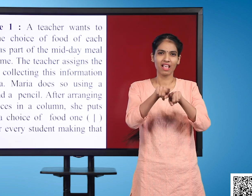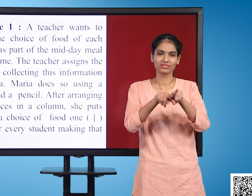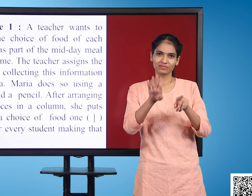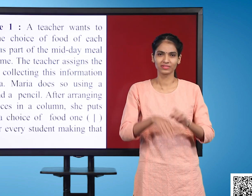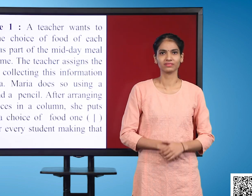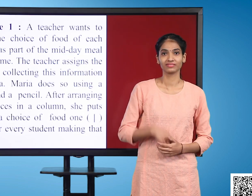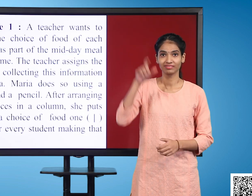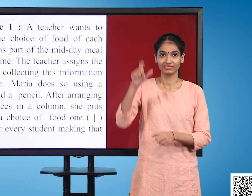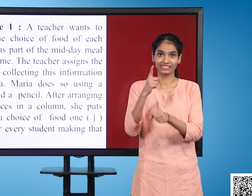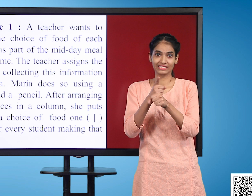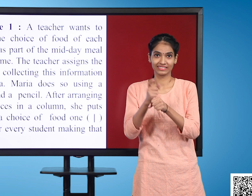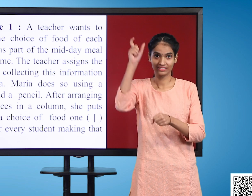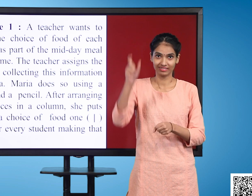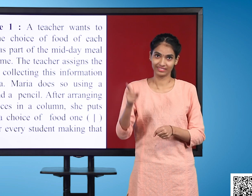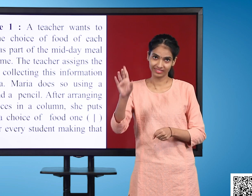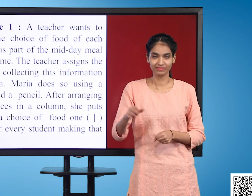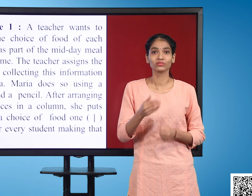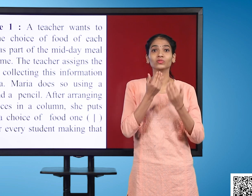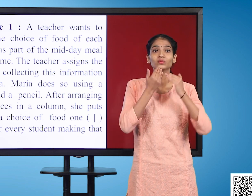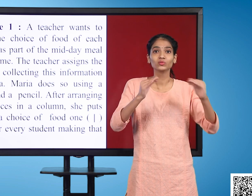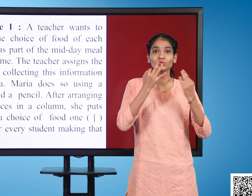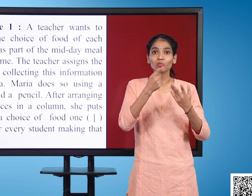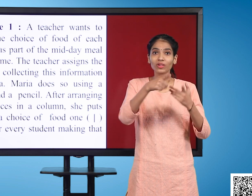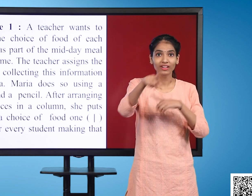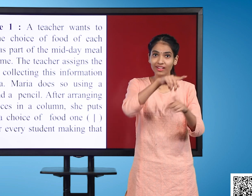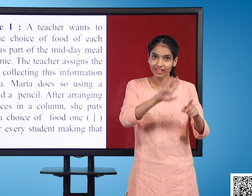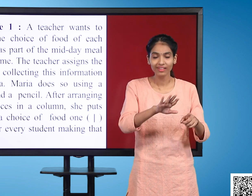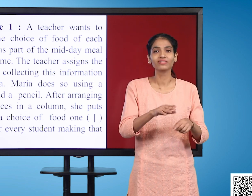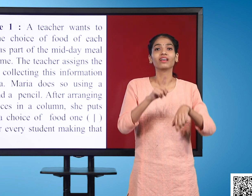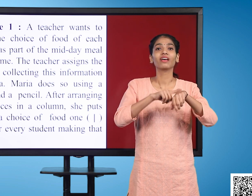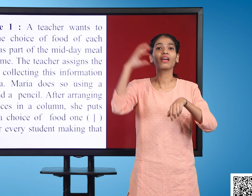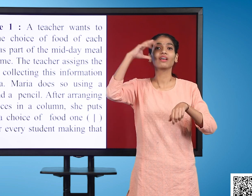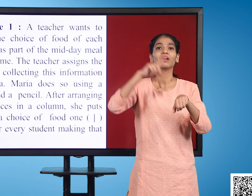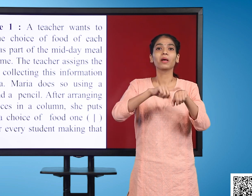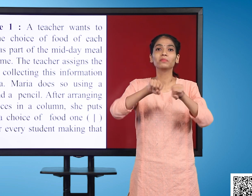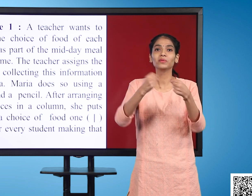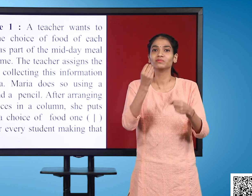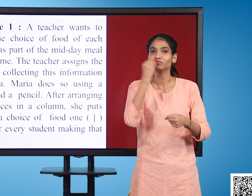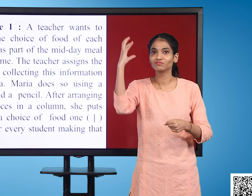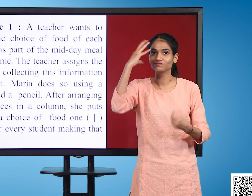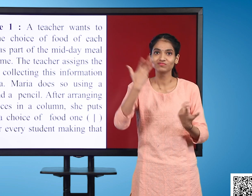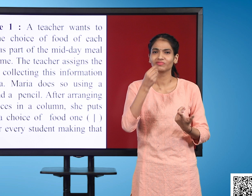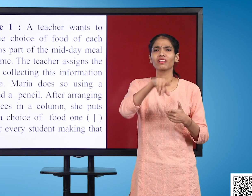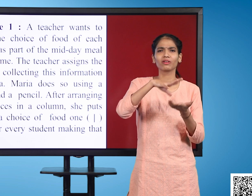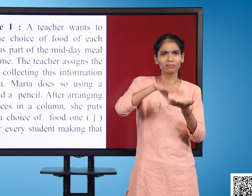Example 1. A teacher wants to know the choice of food of each student as part of the midday meal program.